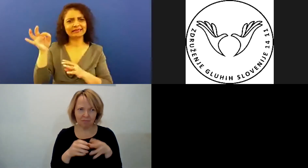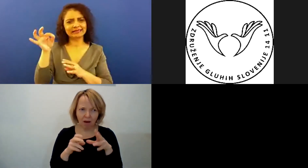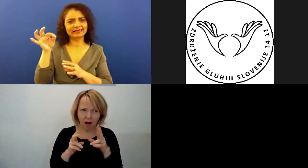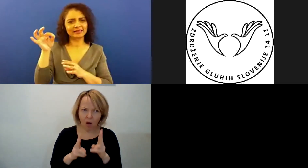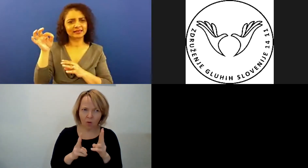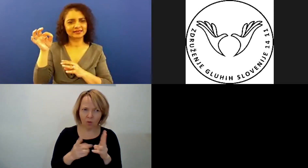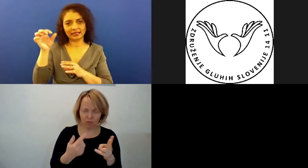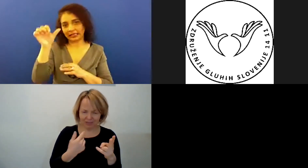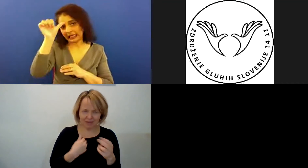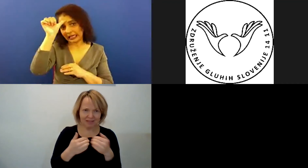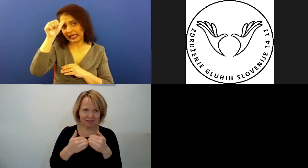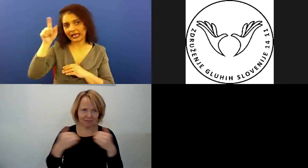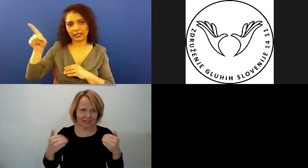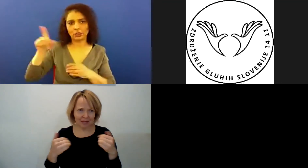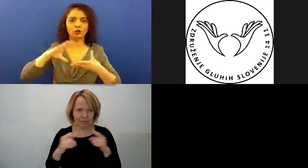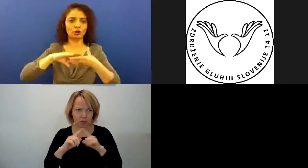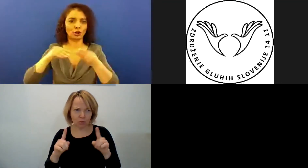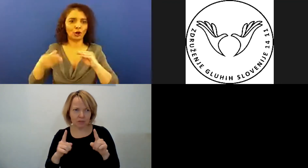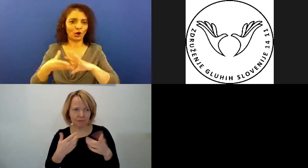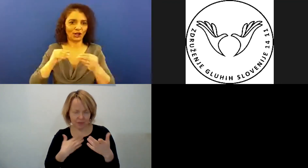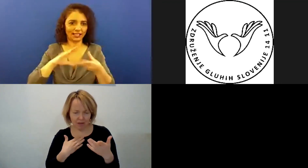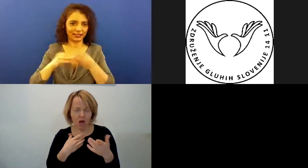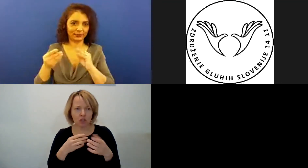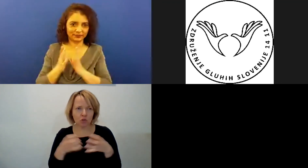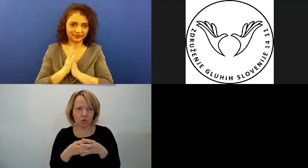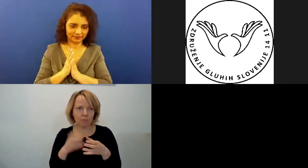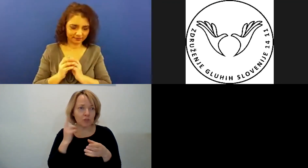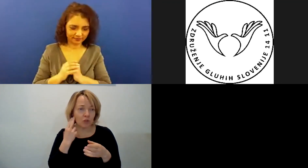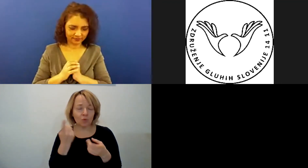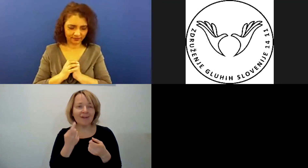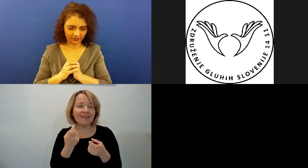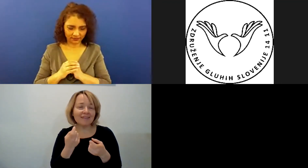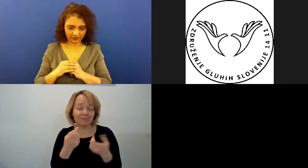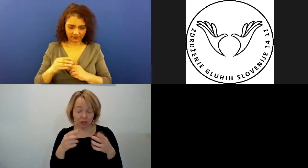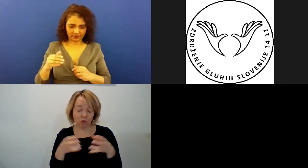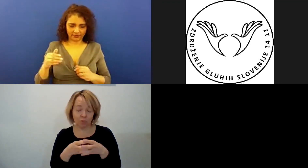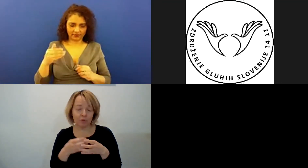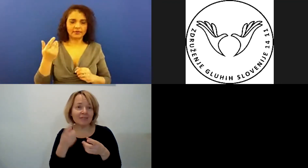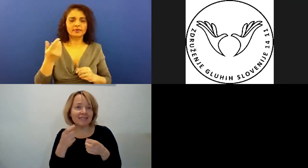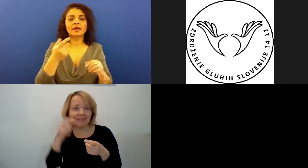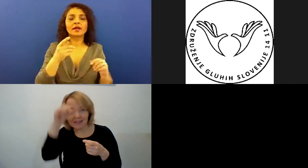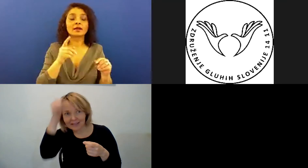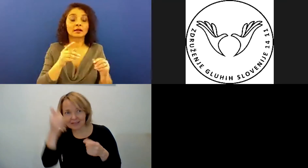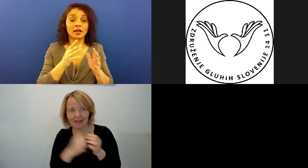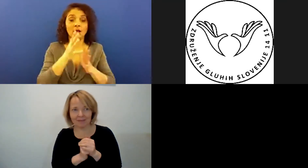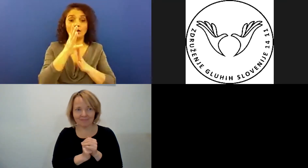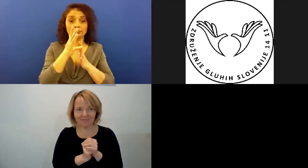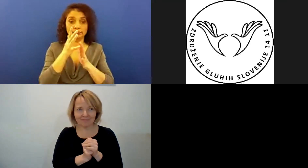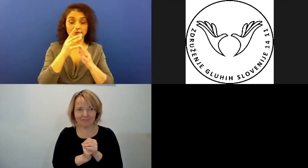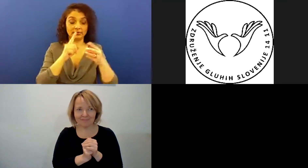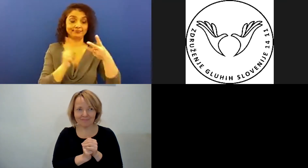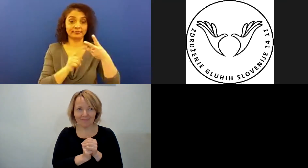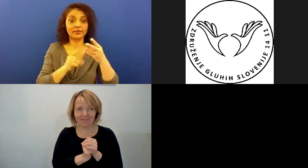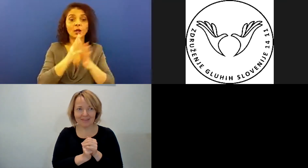Then I will tell you a little bit of the history of the Roma people,